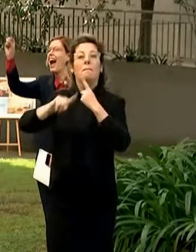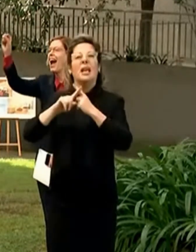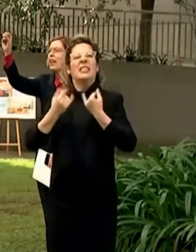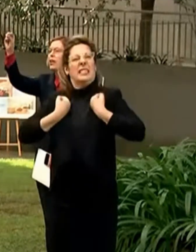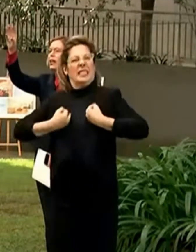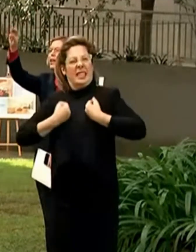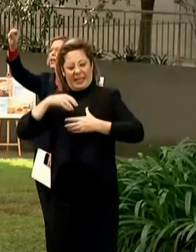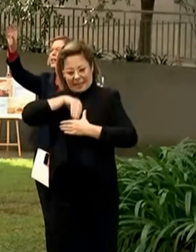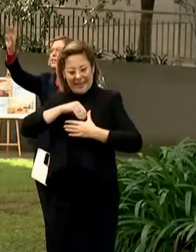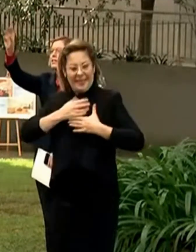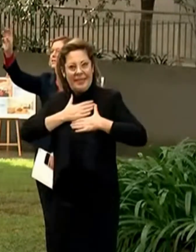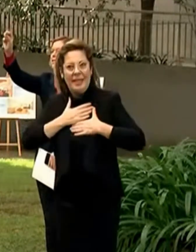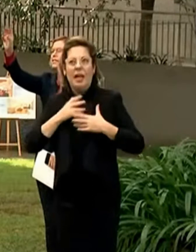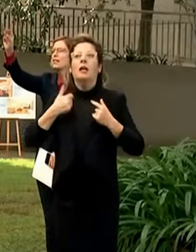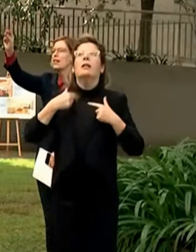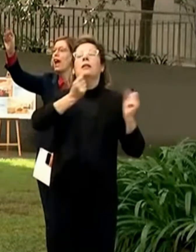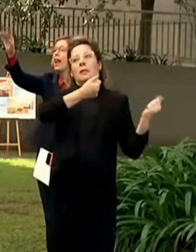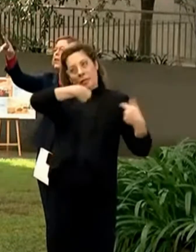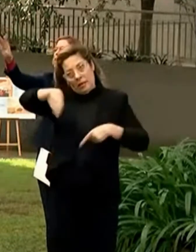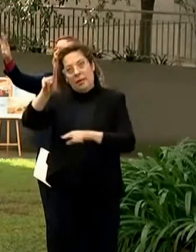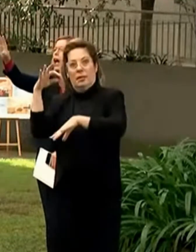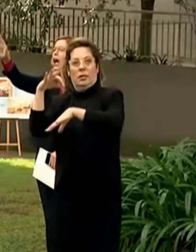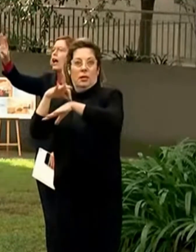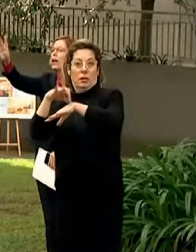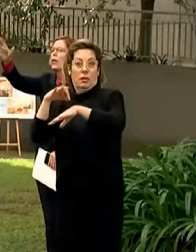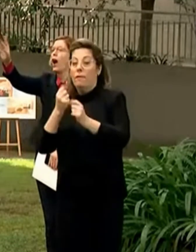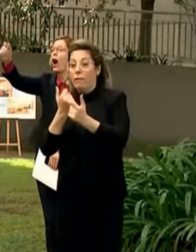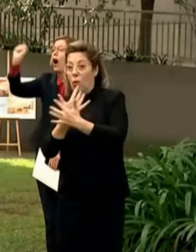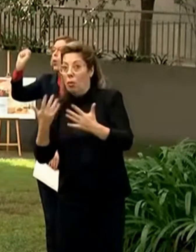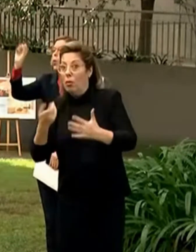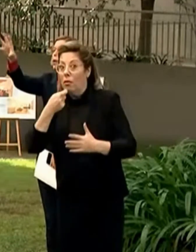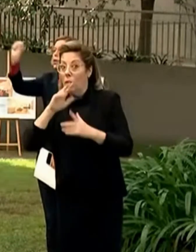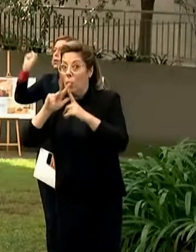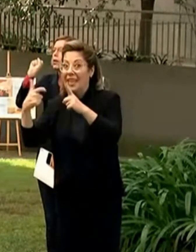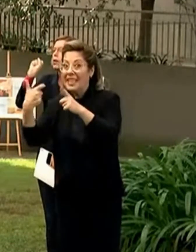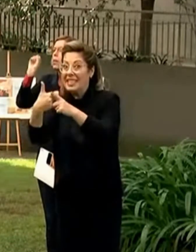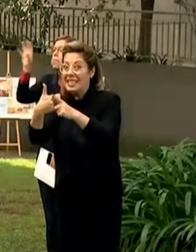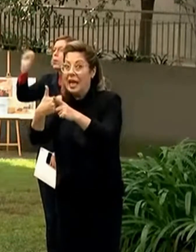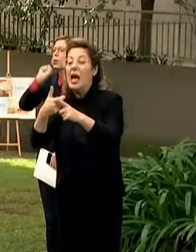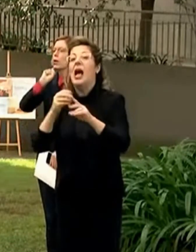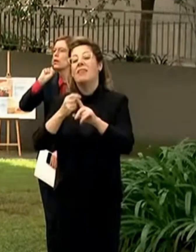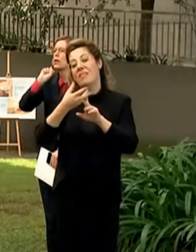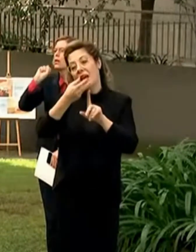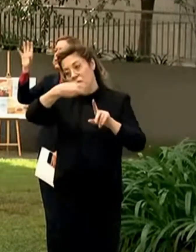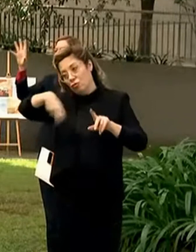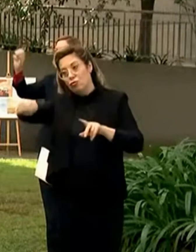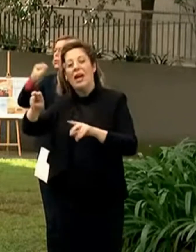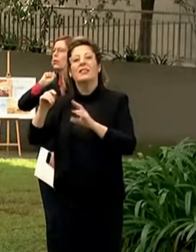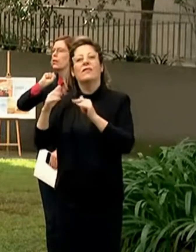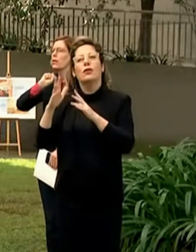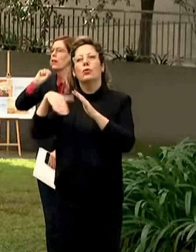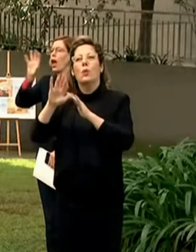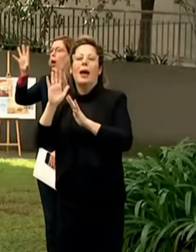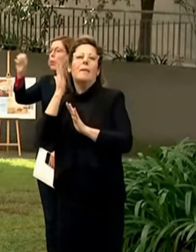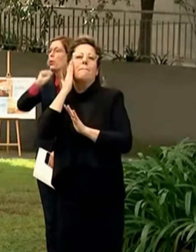So I spent several weeks in the public health system and before being transferred to a private mums and